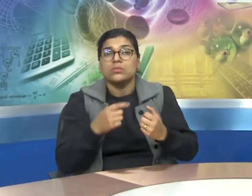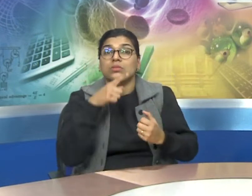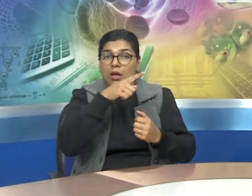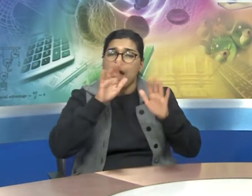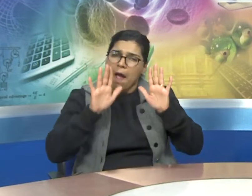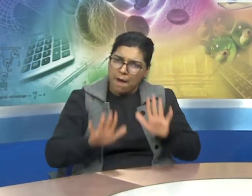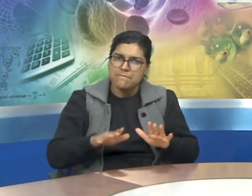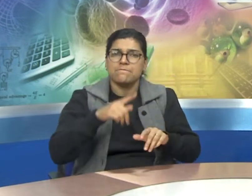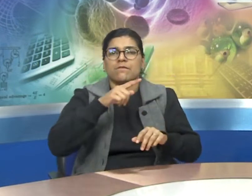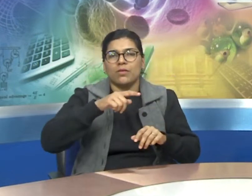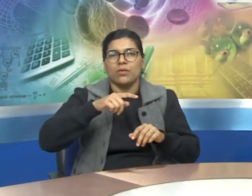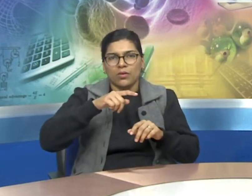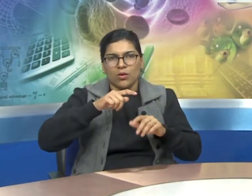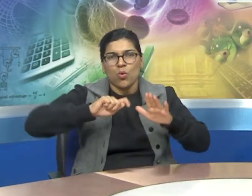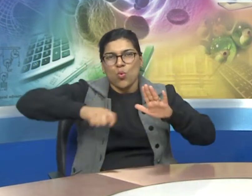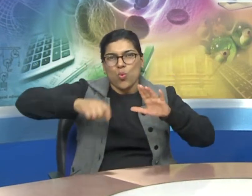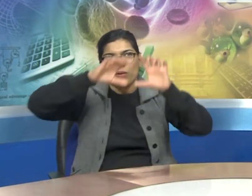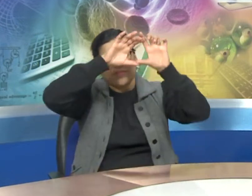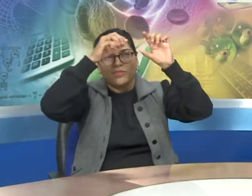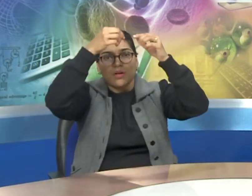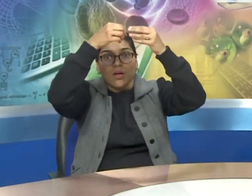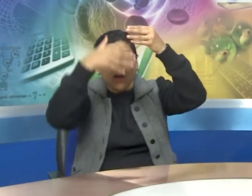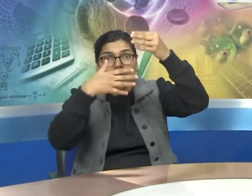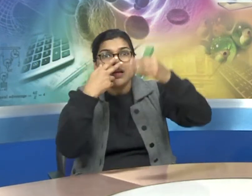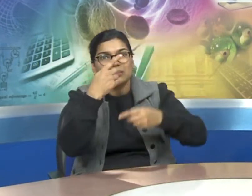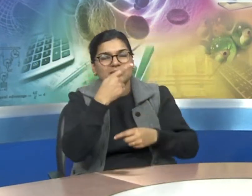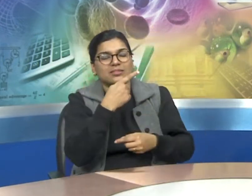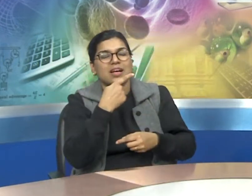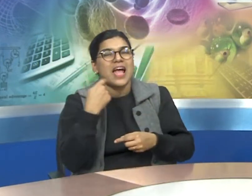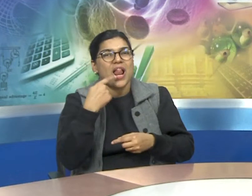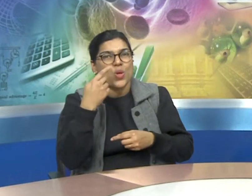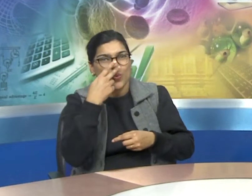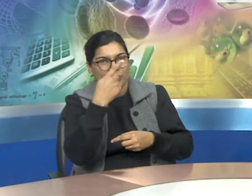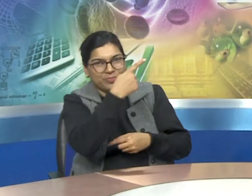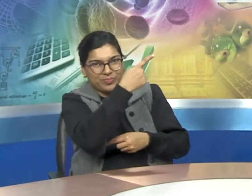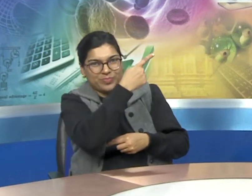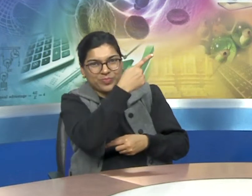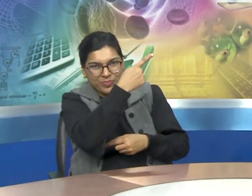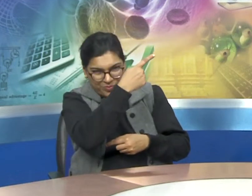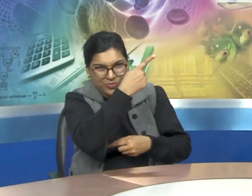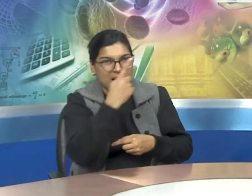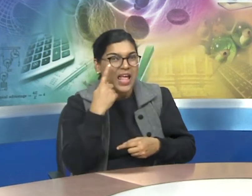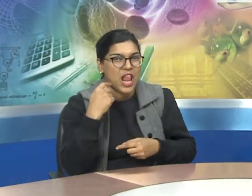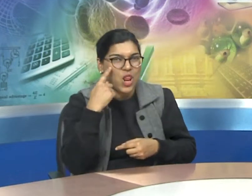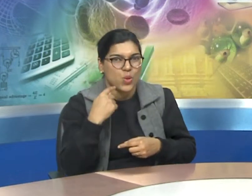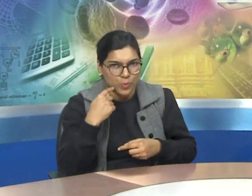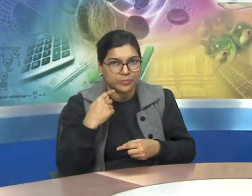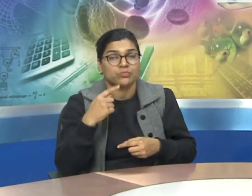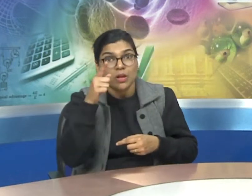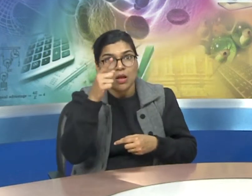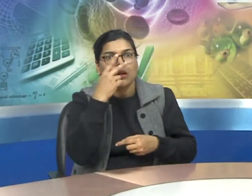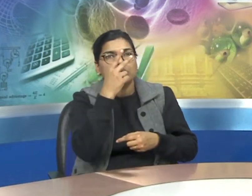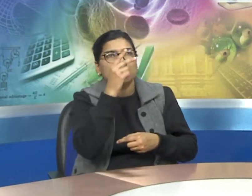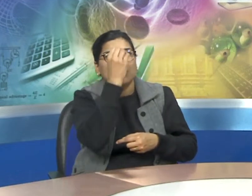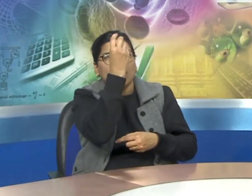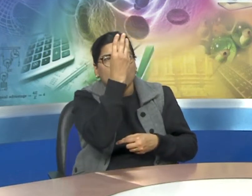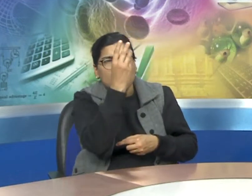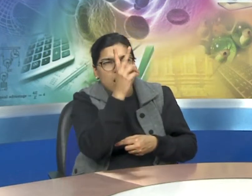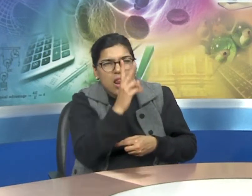very interesting. It makes your content look spacey. If you have any paragraph